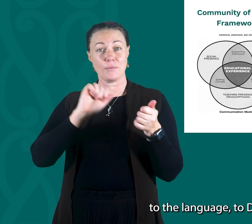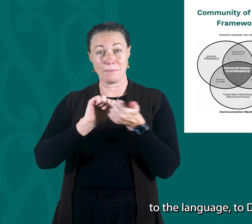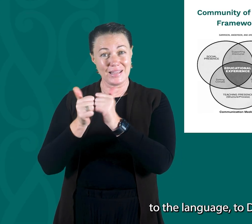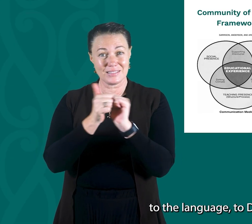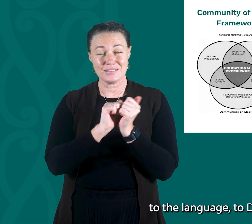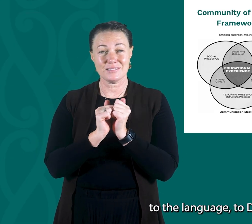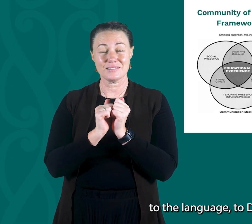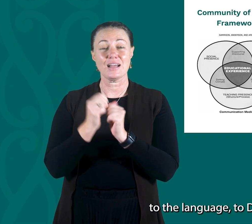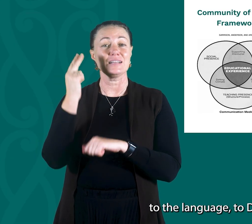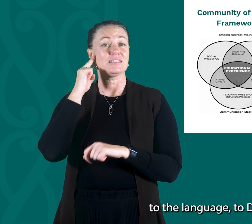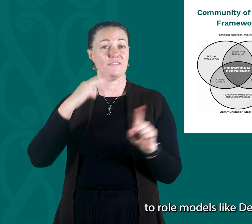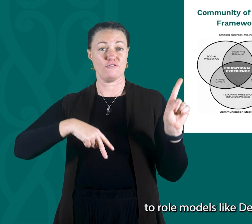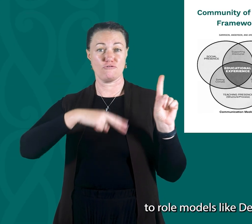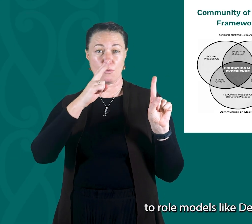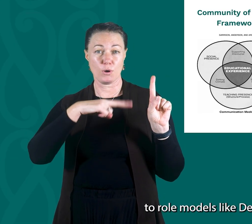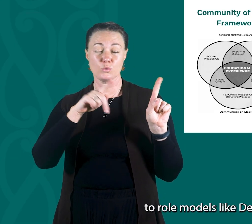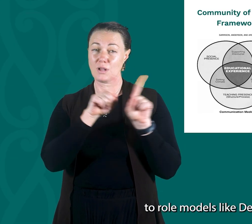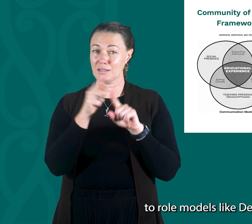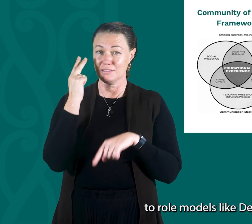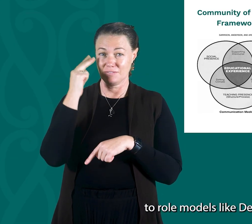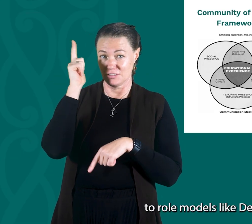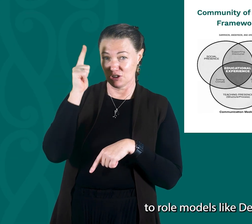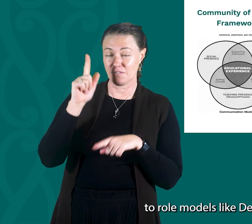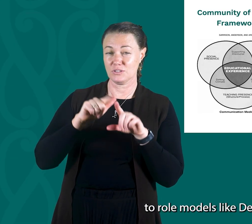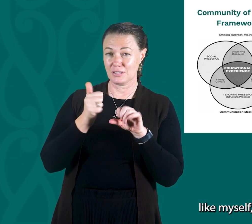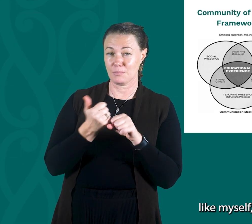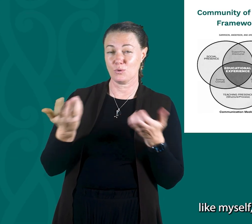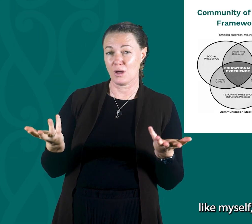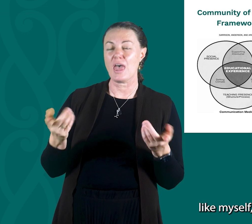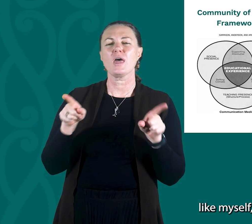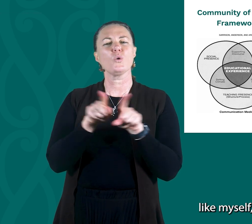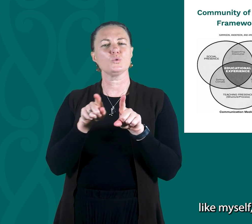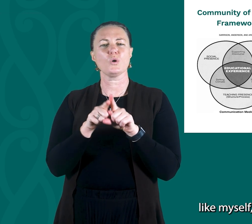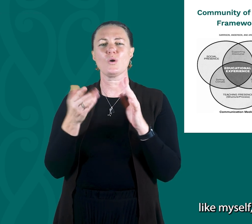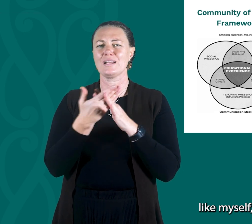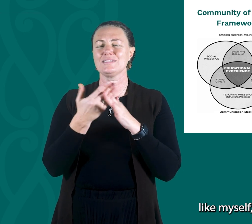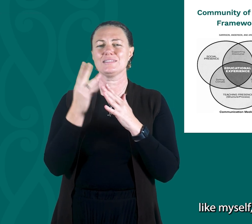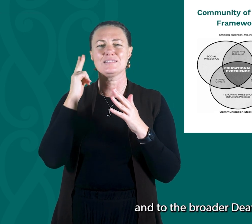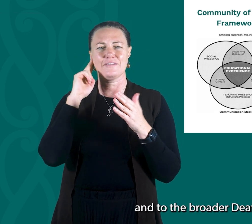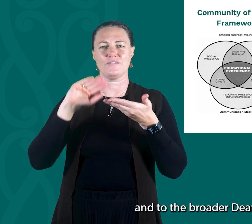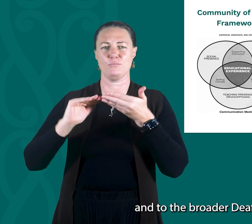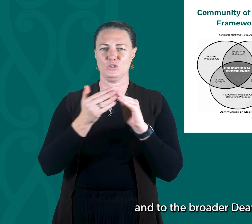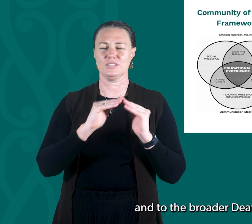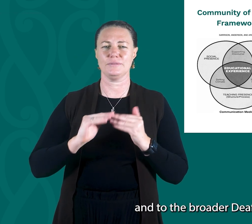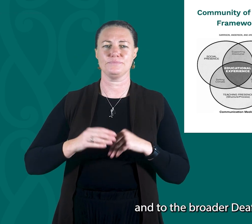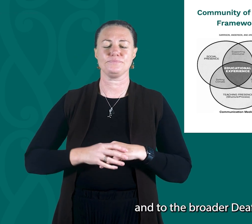deaf peers, to role models like deaf teachers, like myself, and to the broader deaf